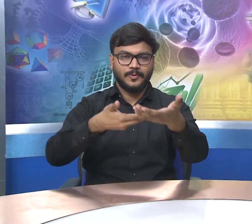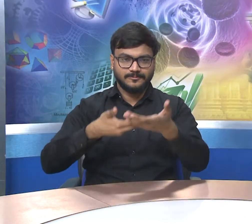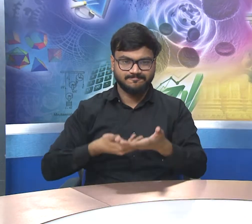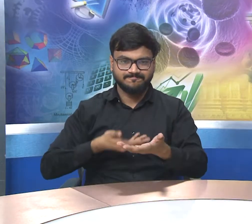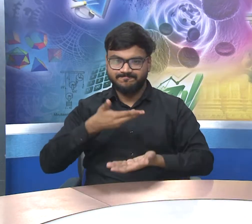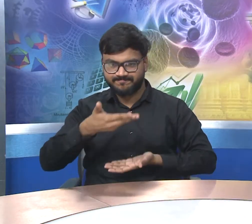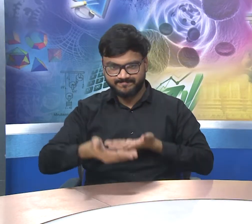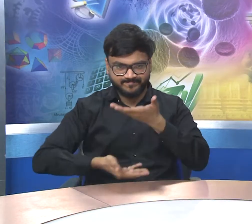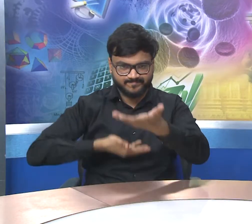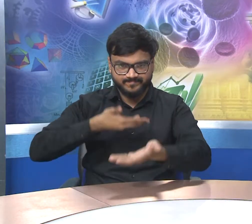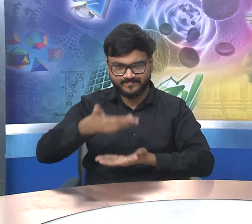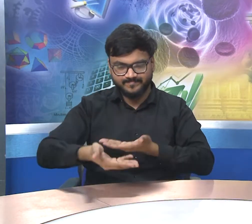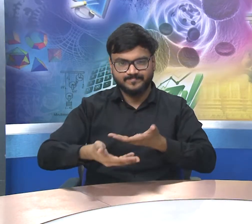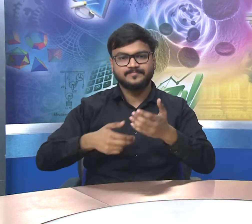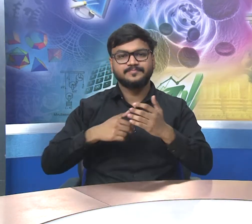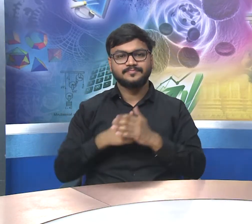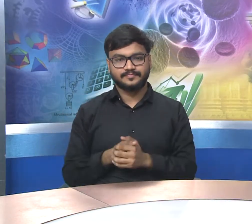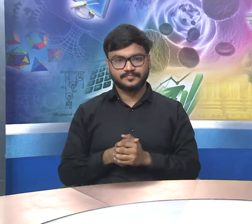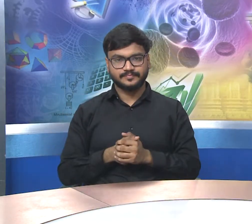Welcome back to our classes.